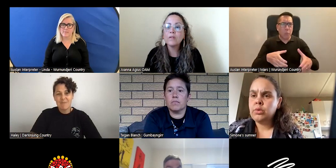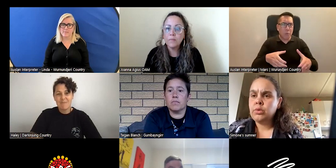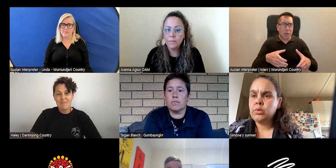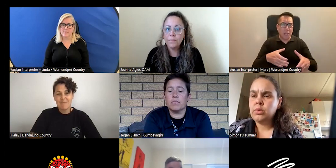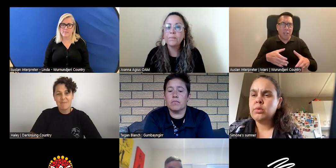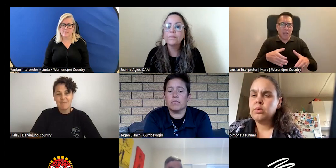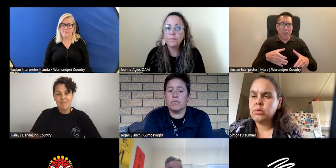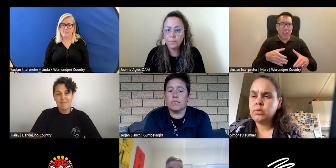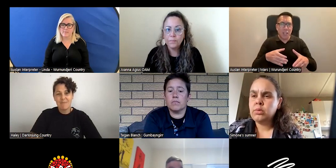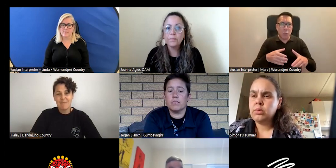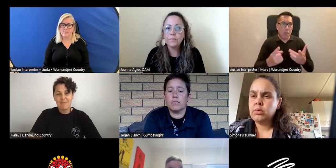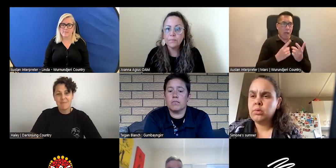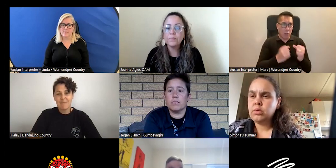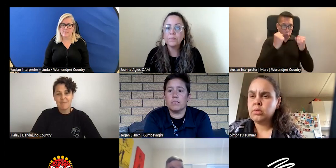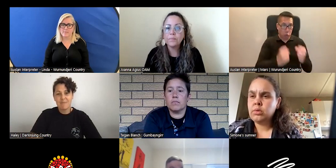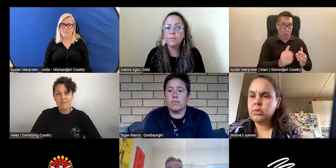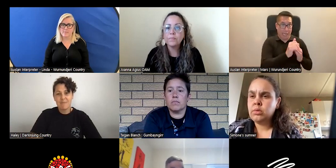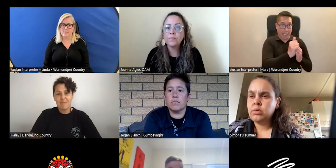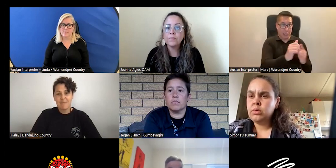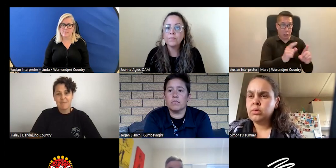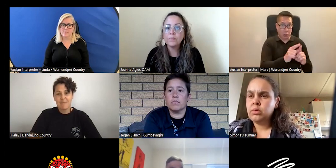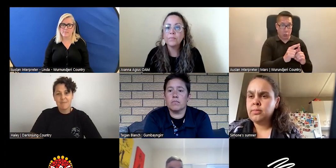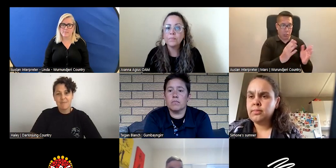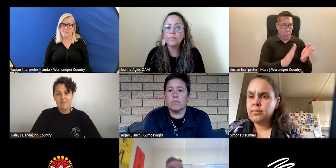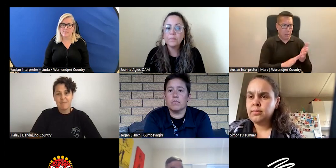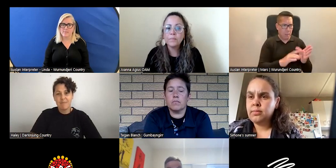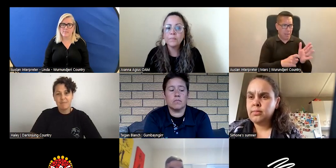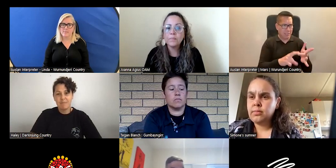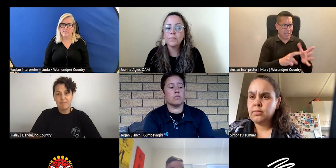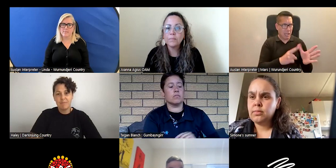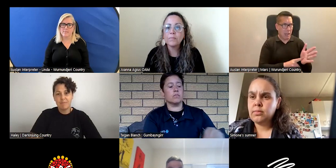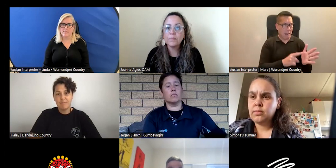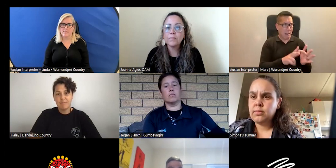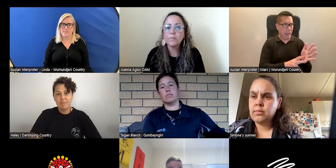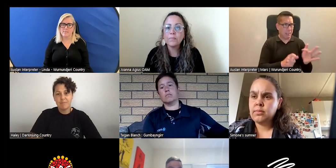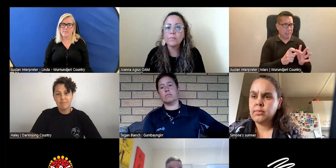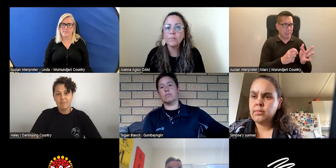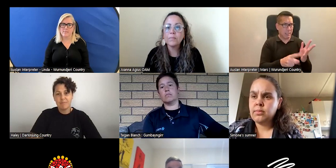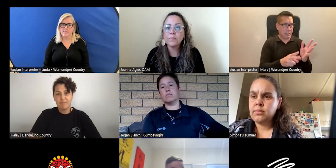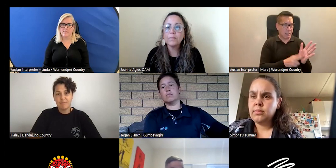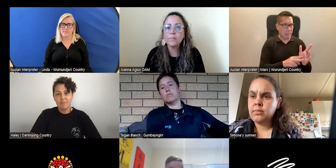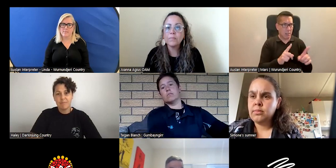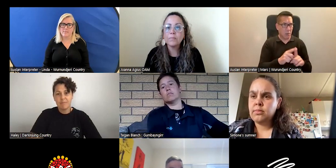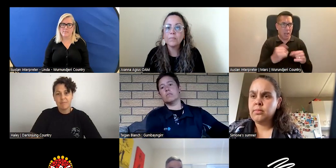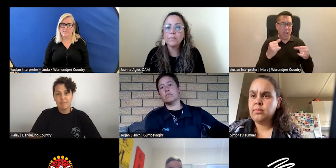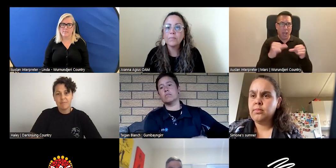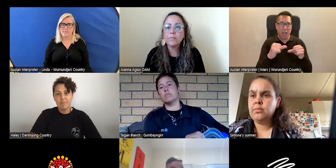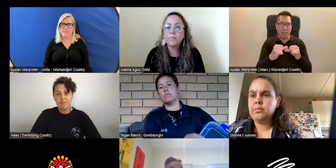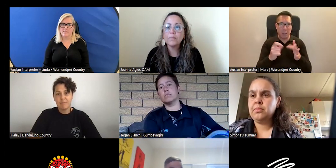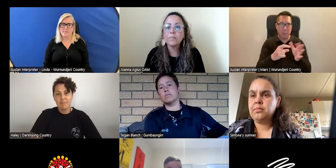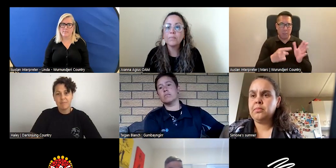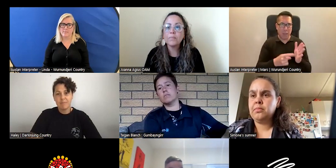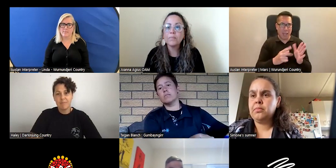our very strong leaders, Marcia Langton, Tom Calma, Auntie Pat Anderson,